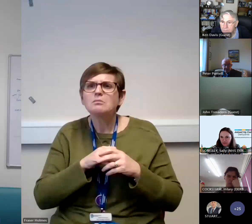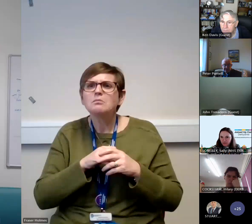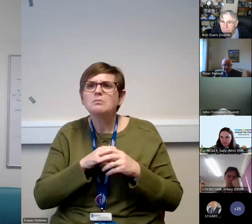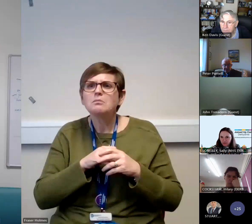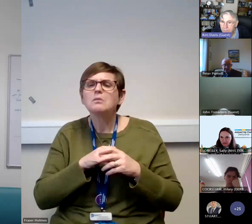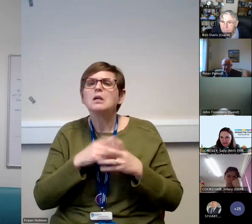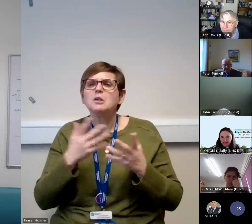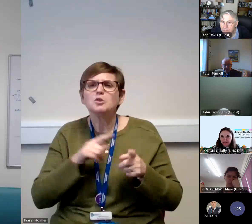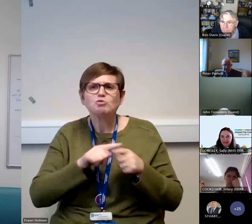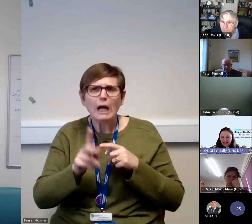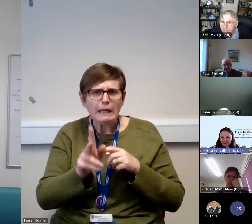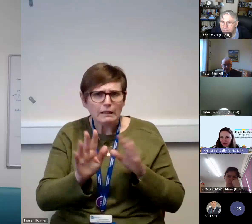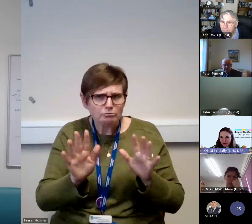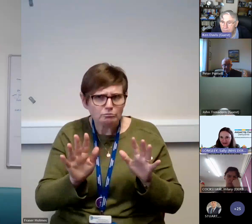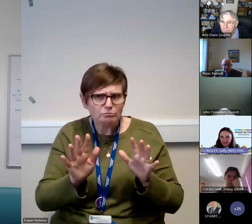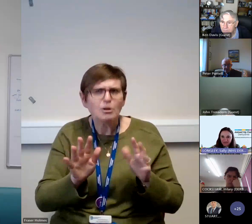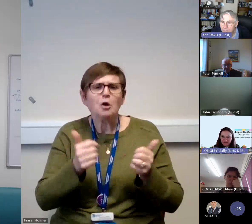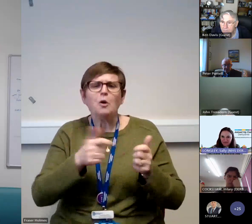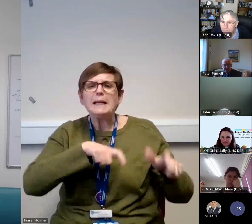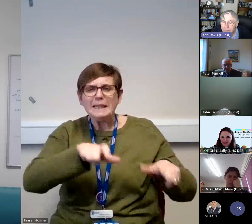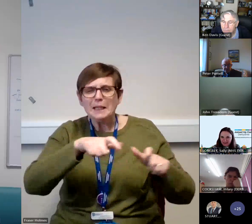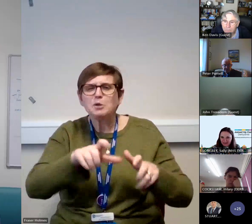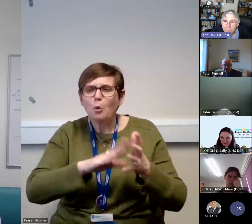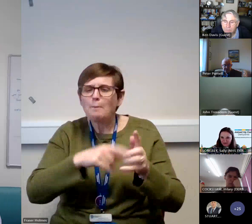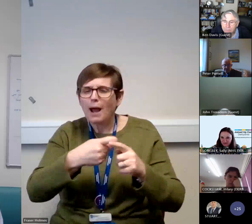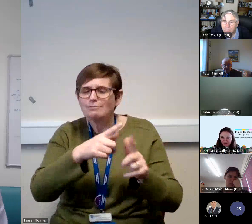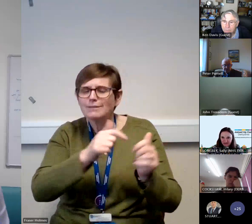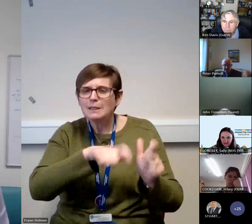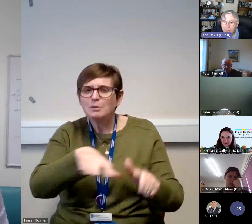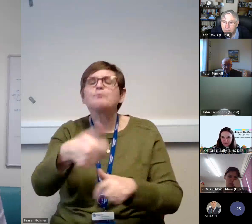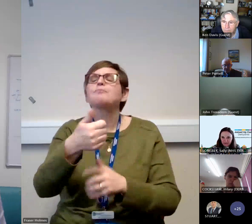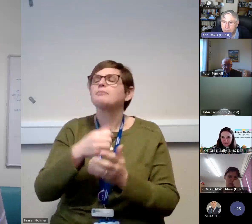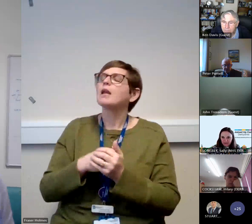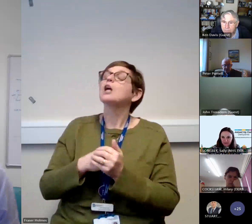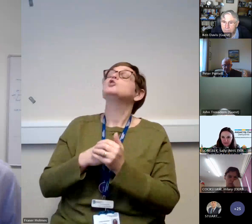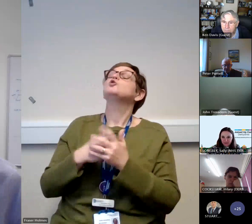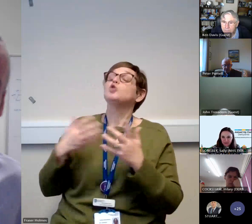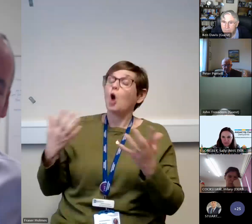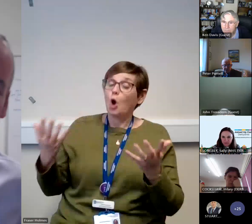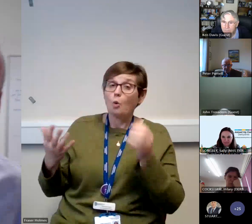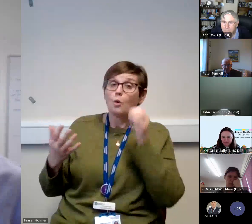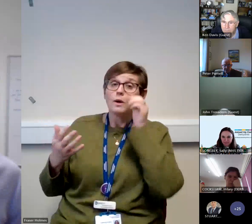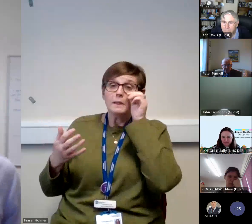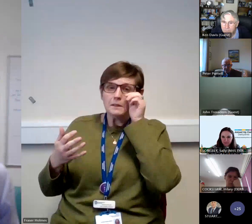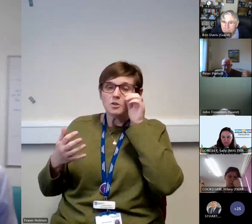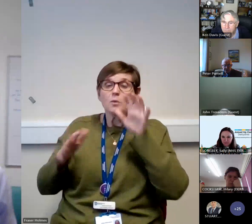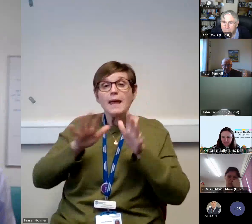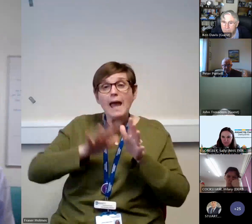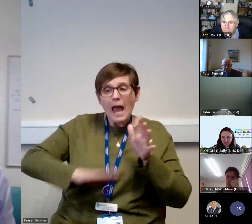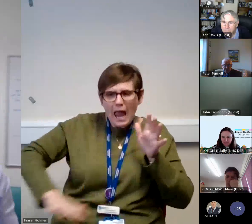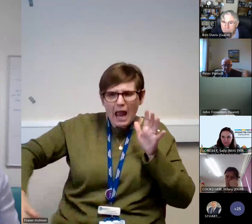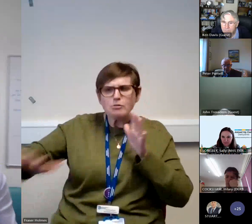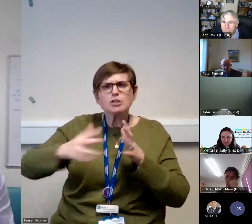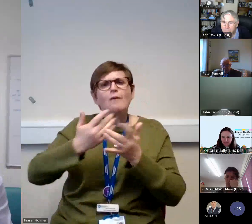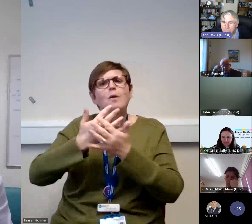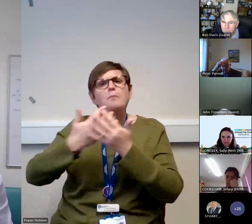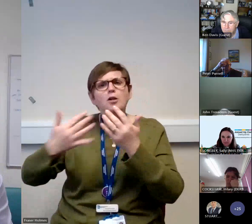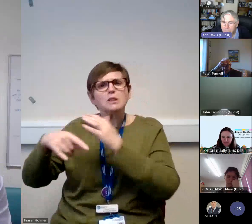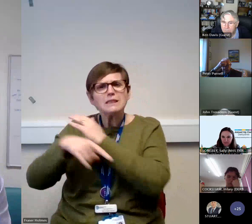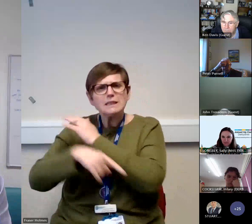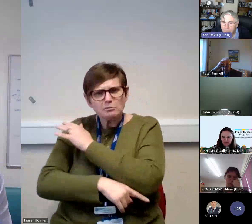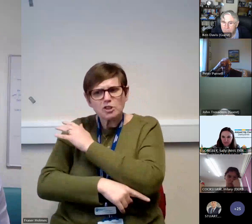Shall I try again? Yeah, keep going, Mike. So yeah, we mapped the areas of multiple deprivation versus